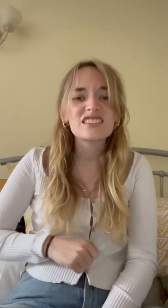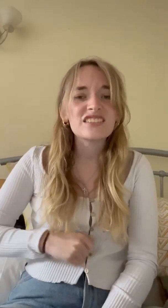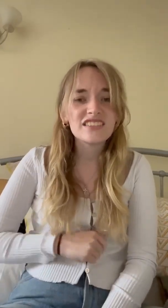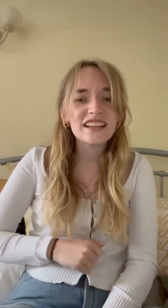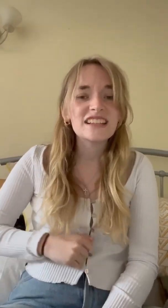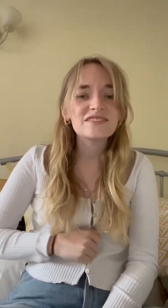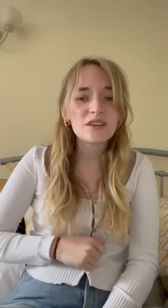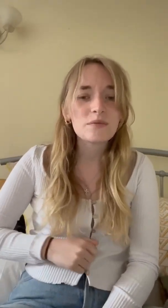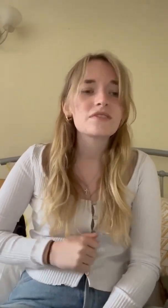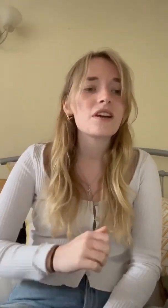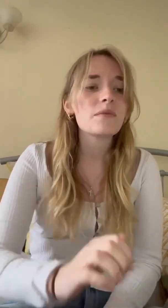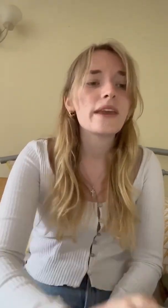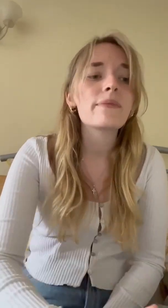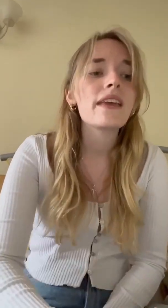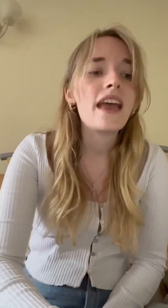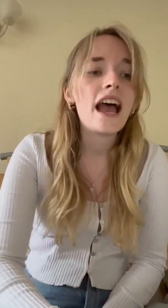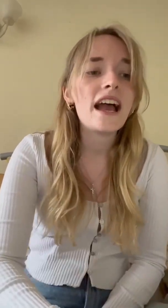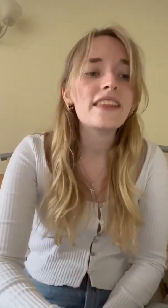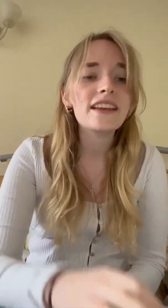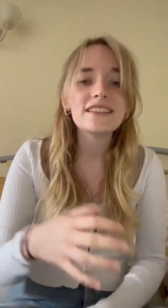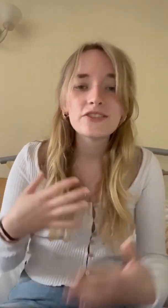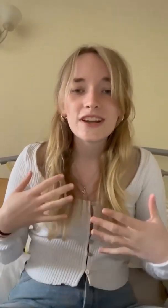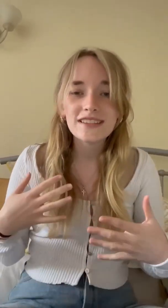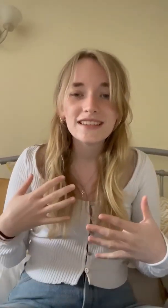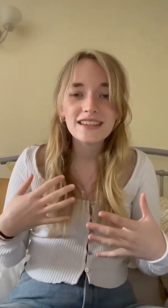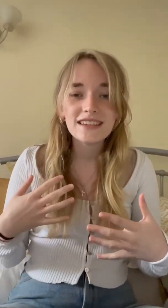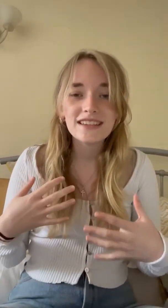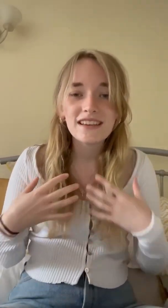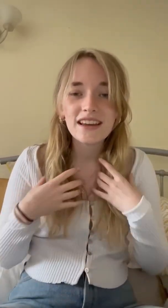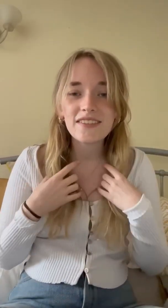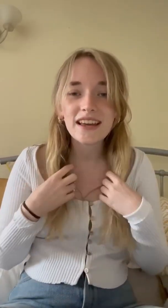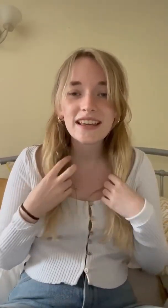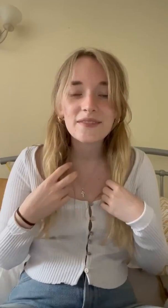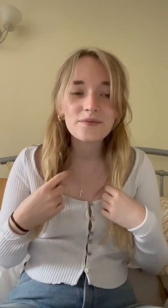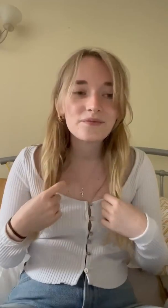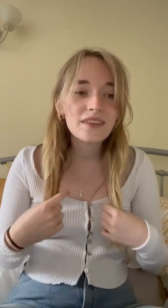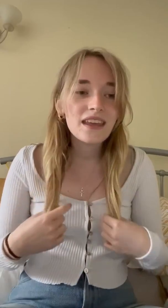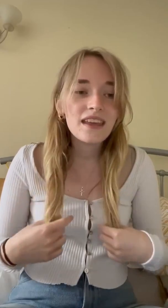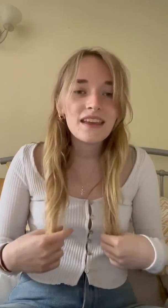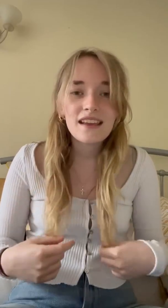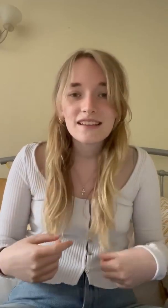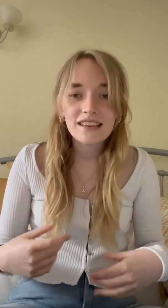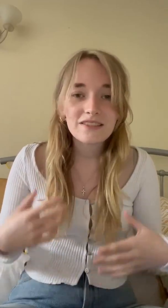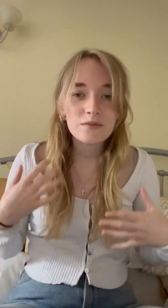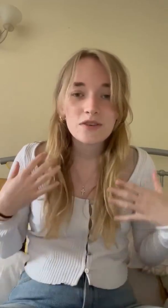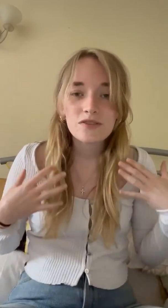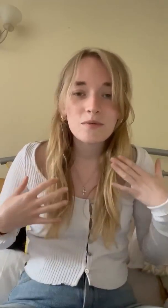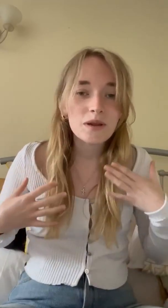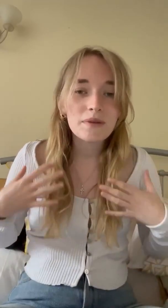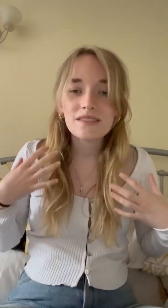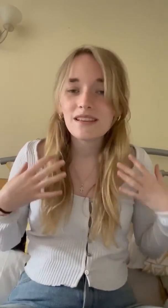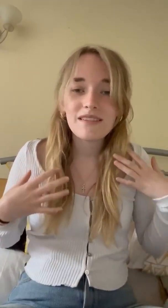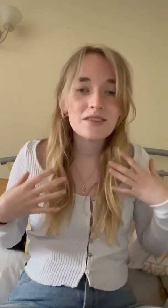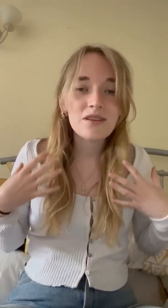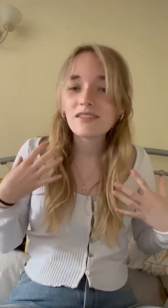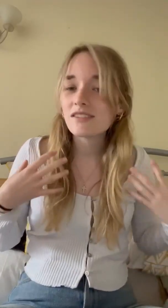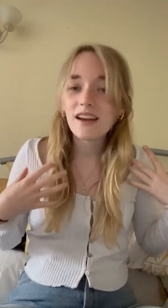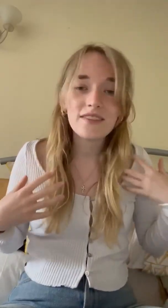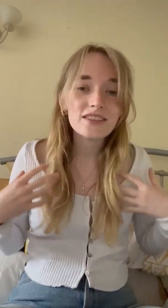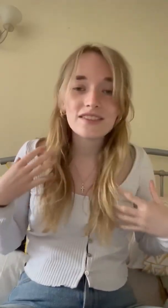hungry, rub your tummy. And then interested is kind of like excited or emotional, but a bit slower. You're just kind of interested,